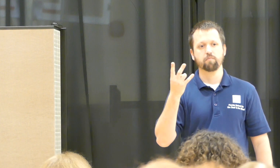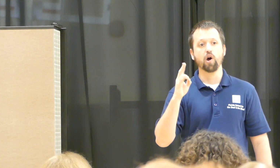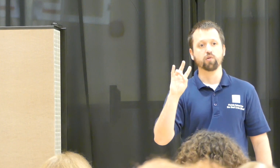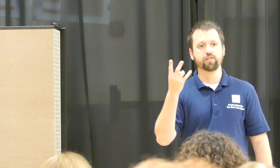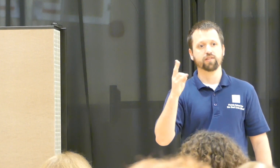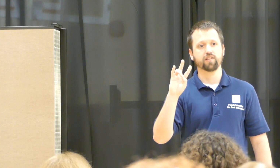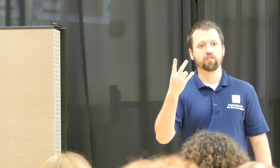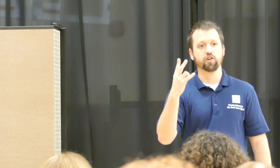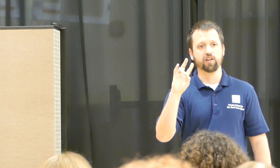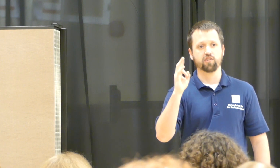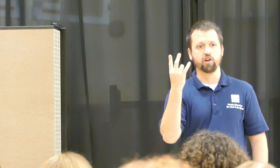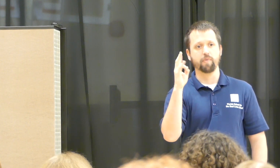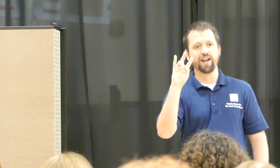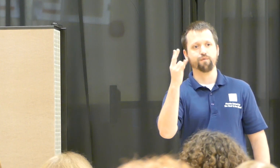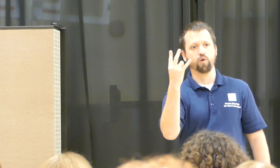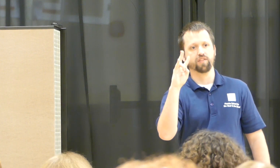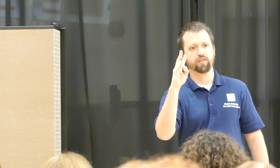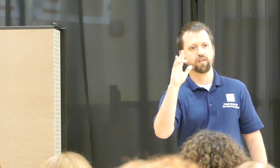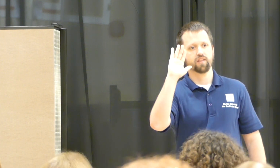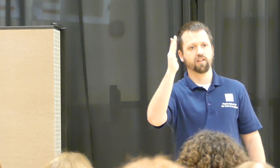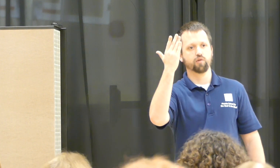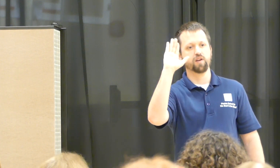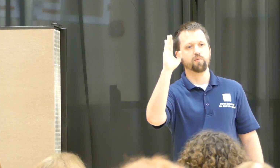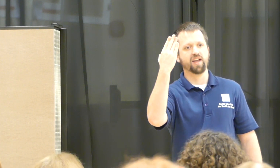Both. It's going to go back and forth. Like queen waves.